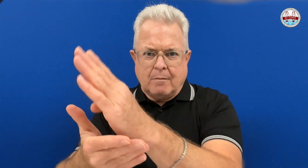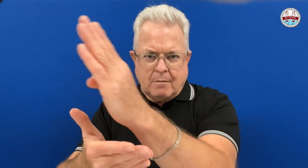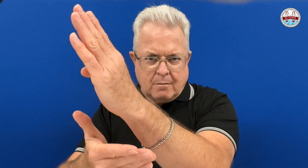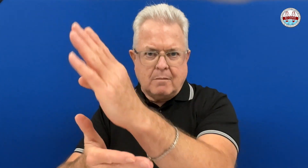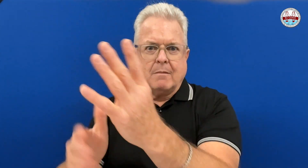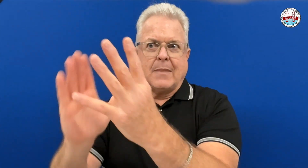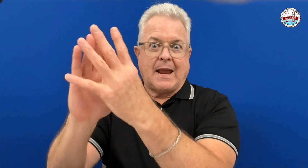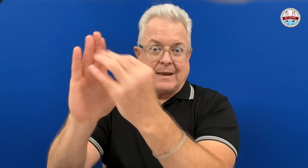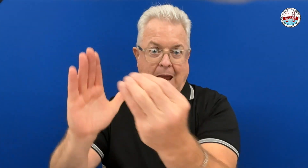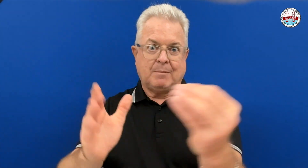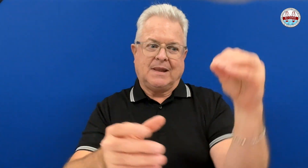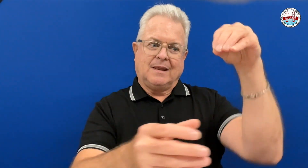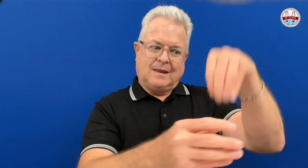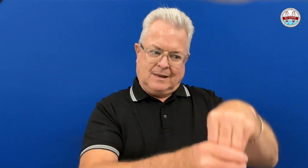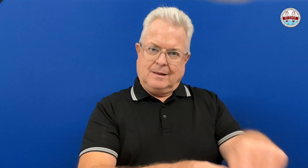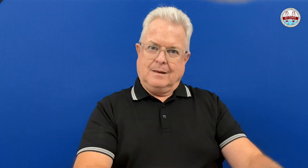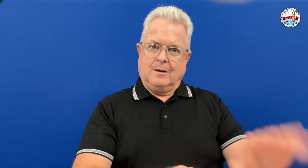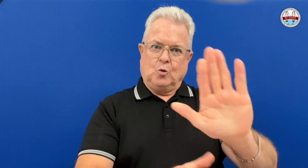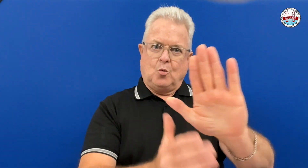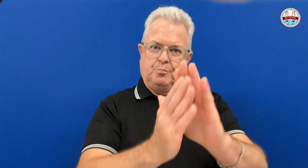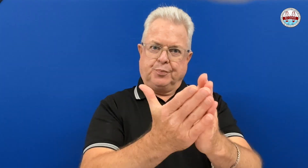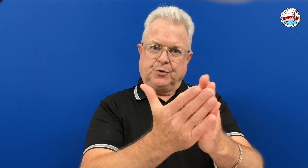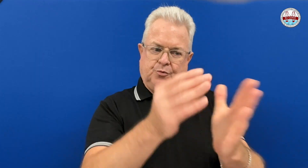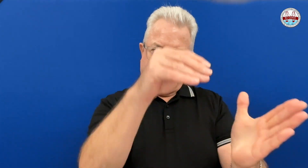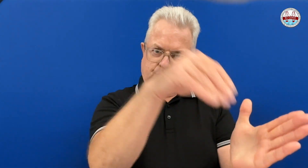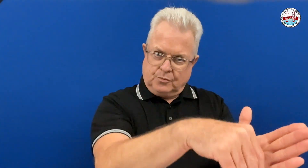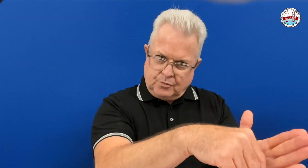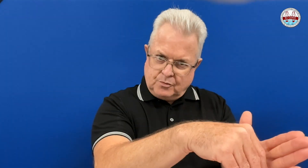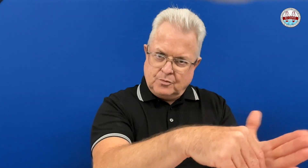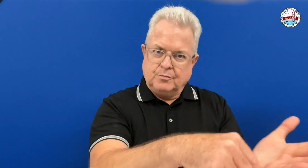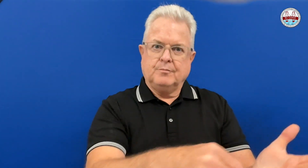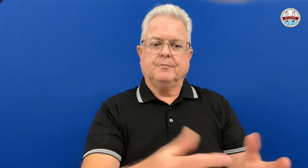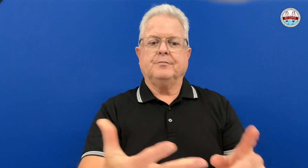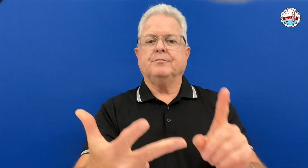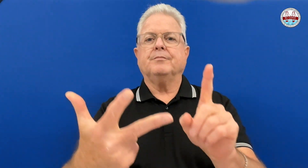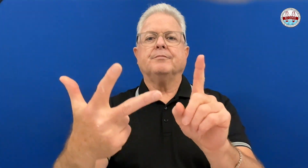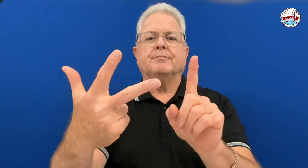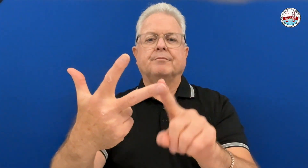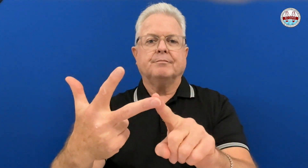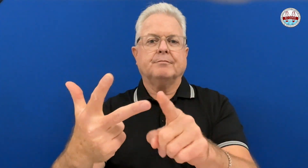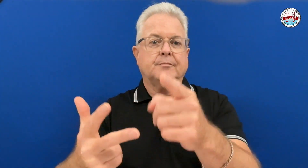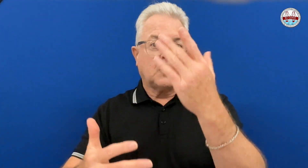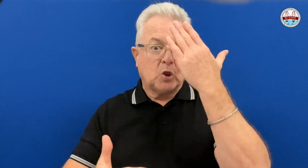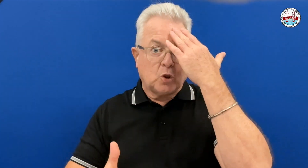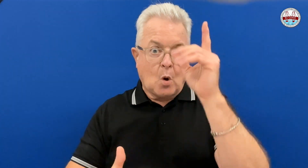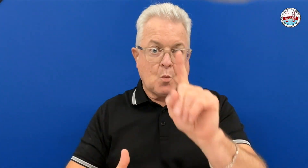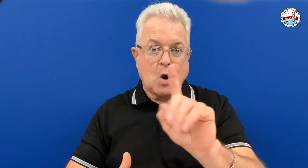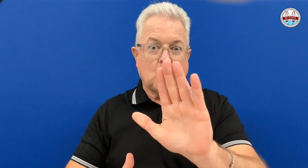but if you do need to find the nearest shelter, you want to have a map or a route in this